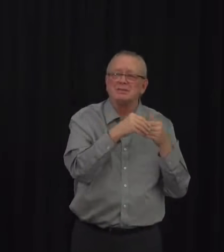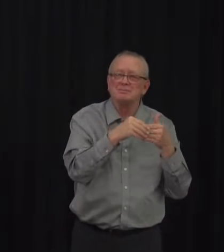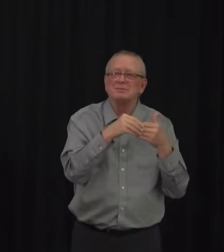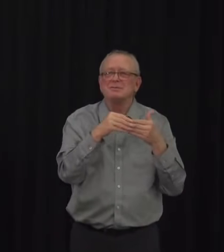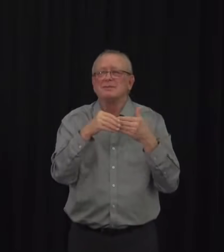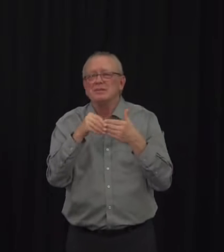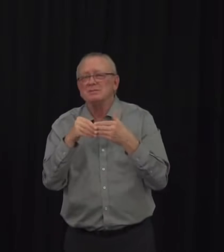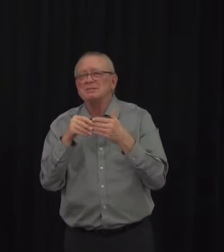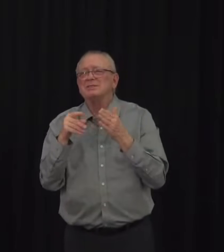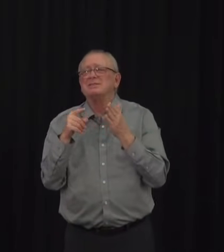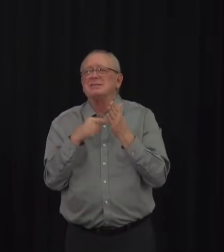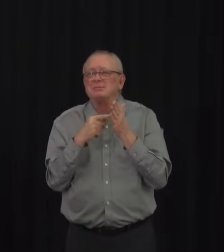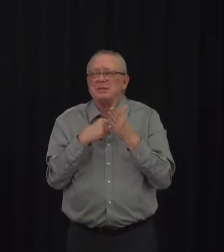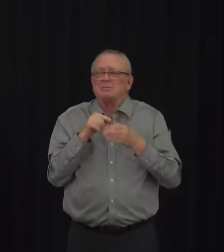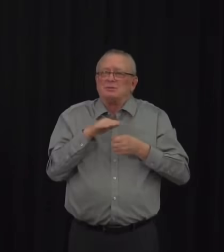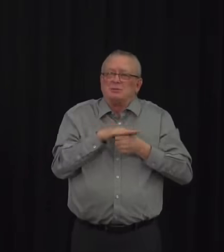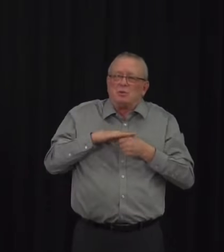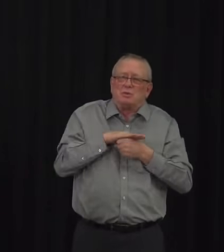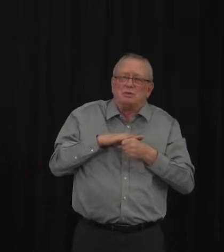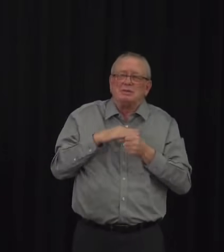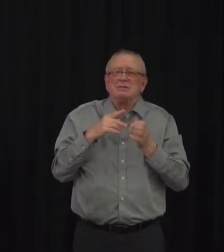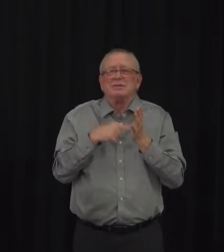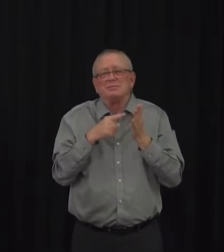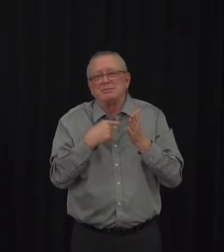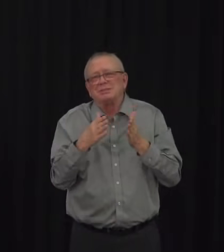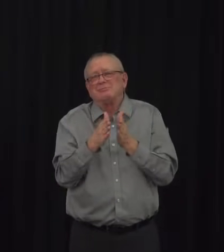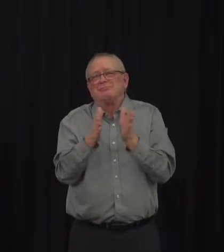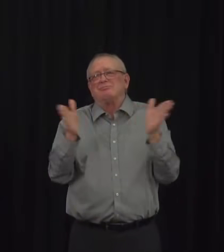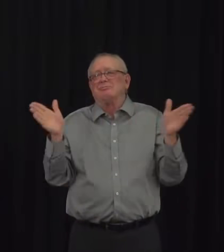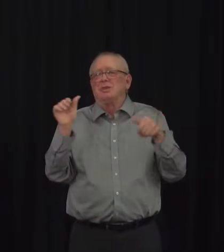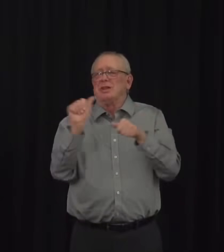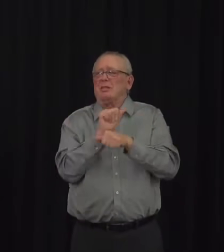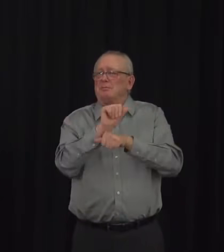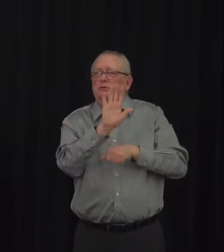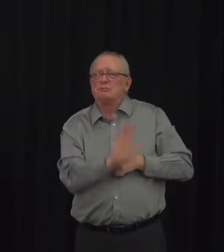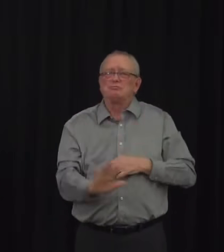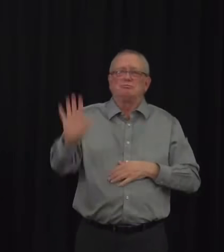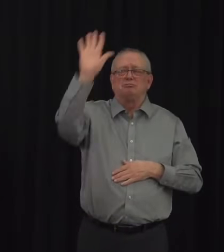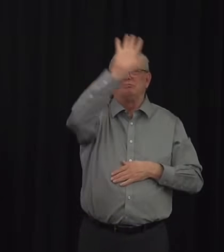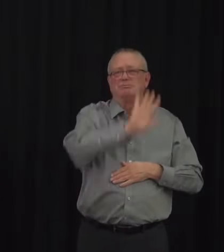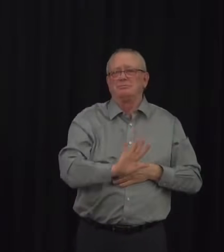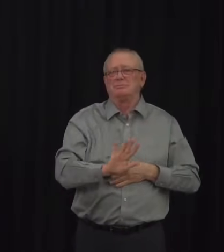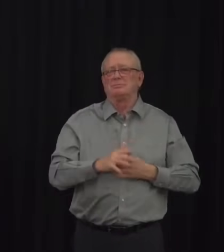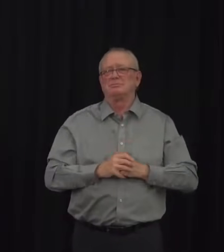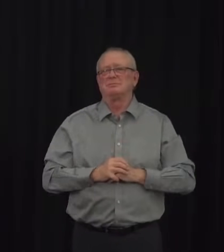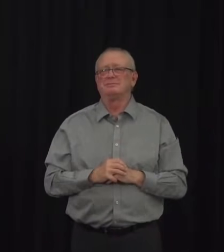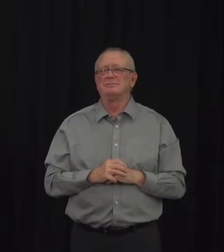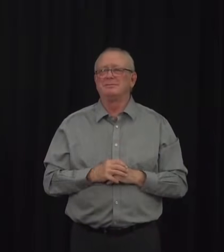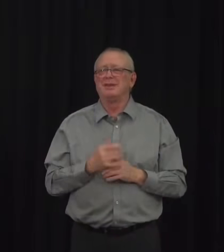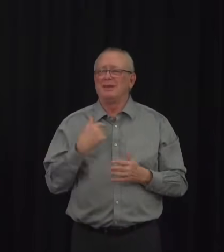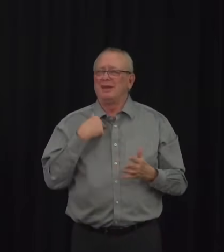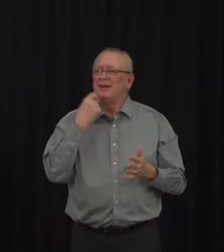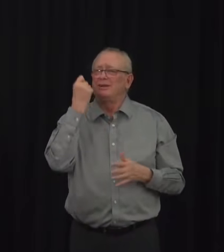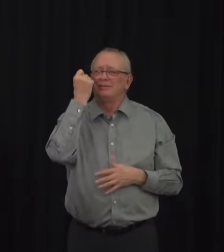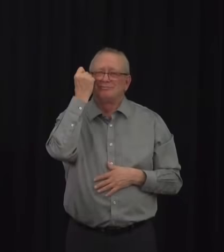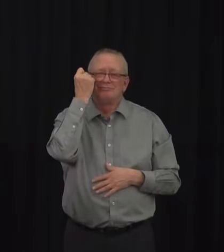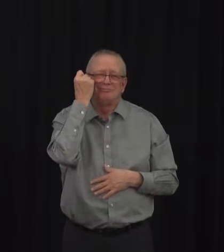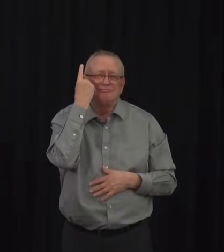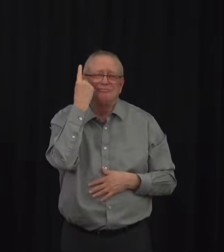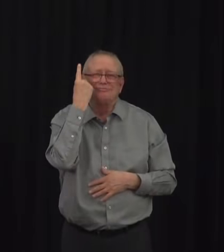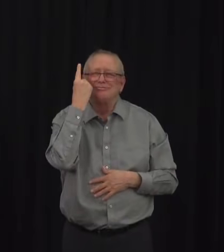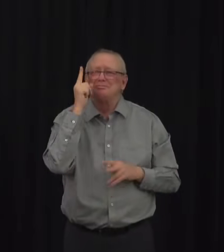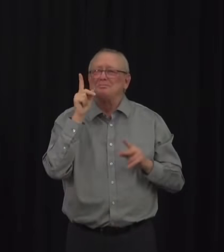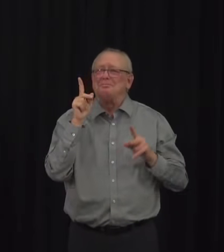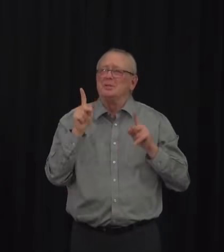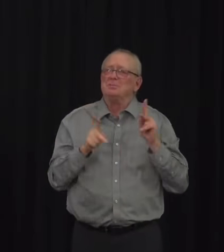that. But of course, we recognize that that kind of predictability would be helpful for Albertans, and so that is something that we're looking